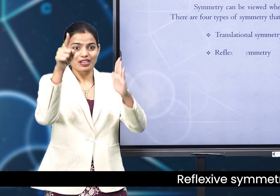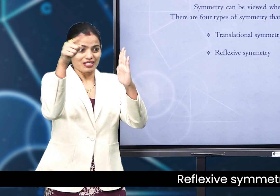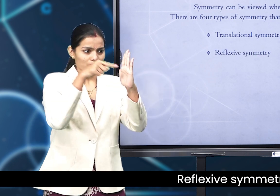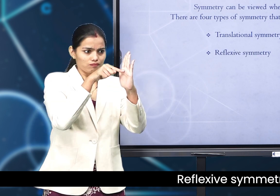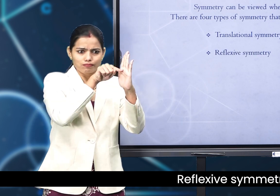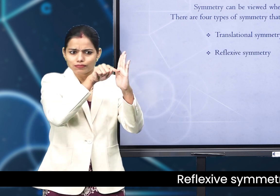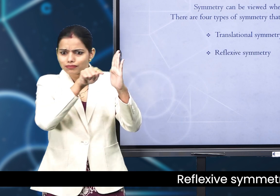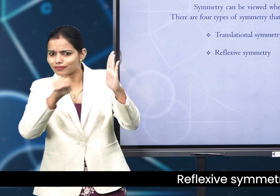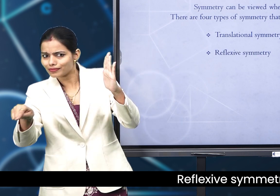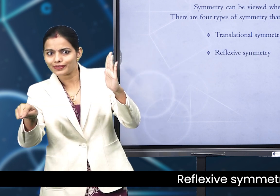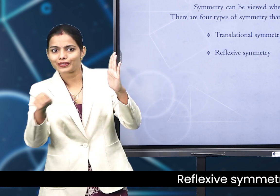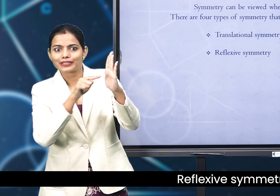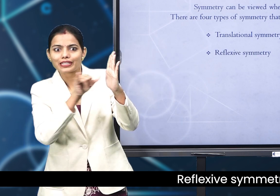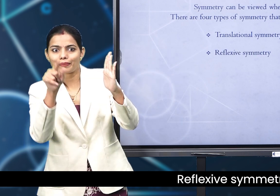reflexive symmetry,